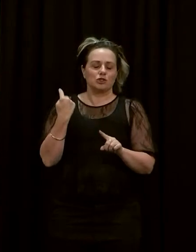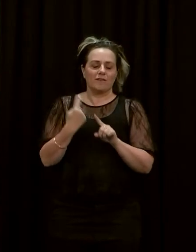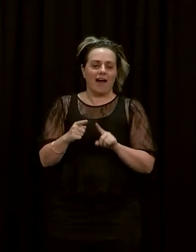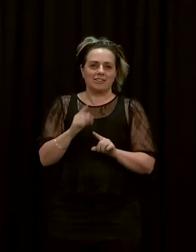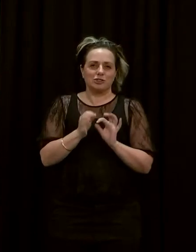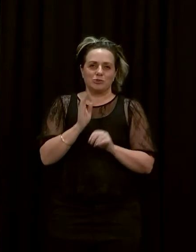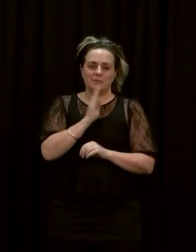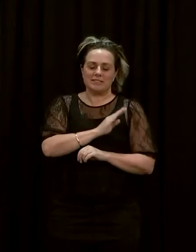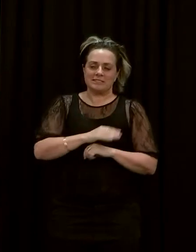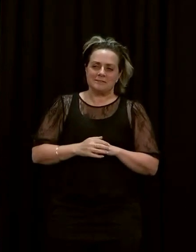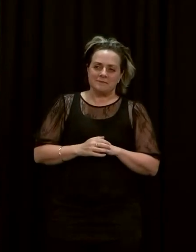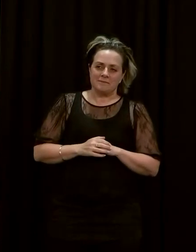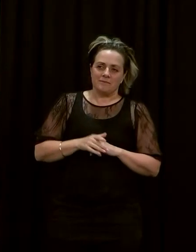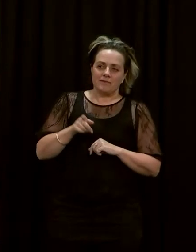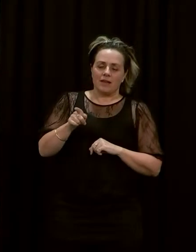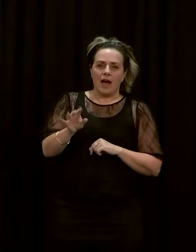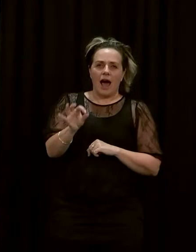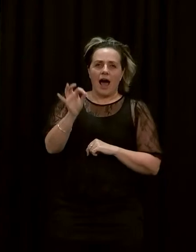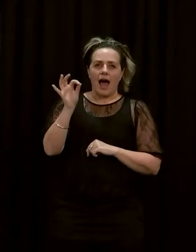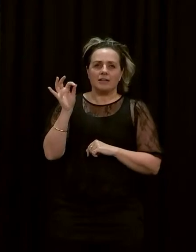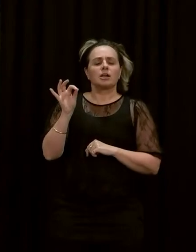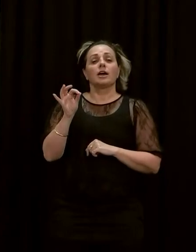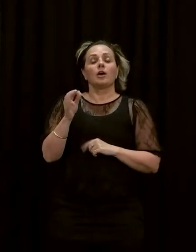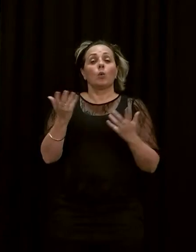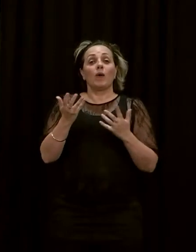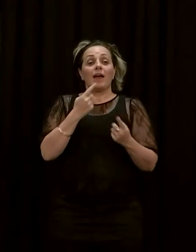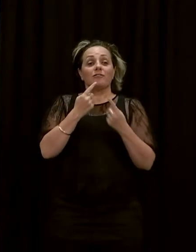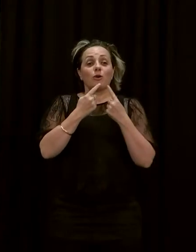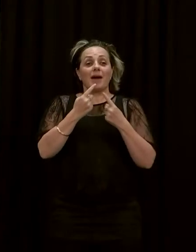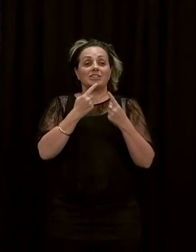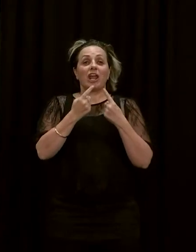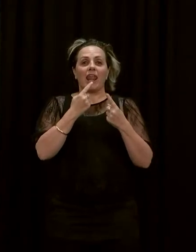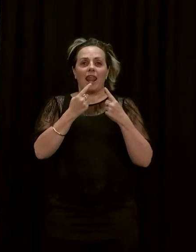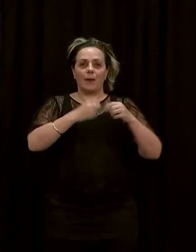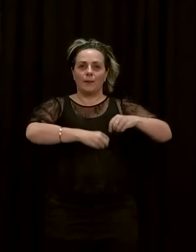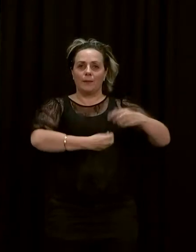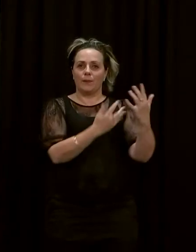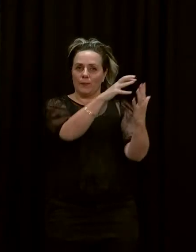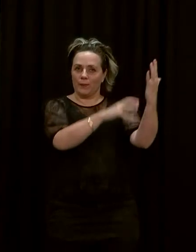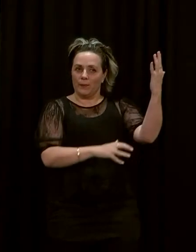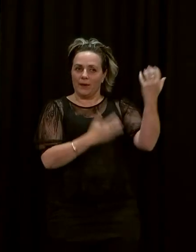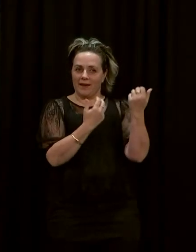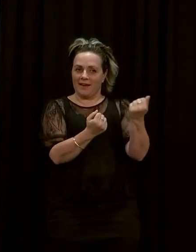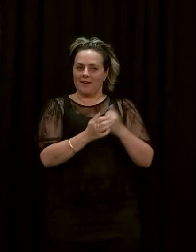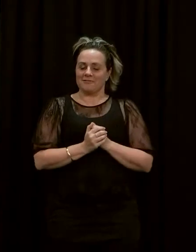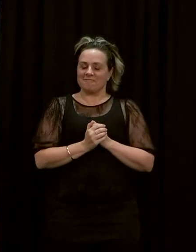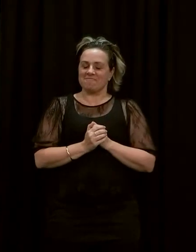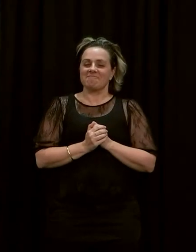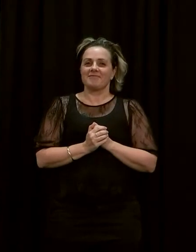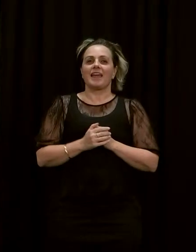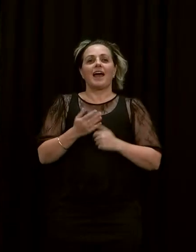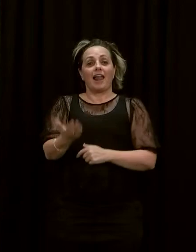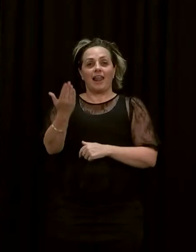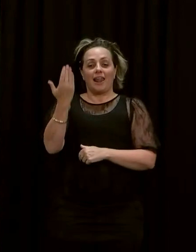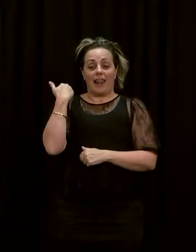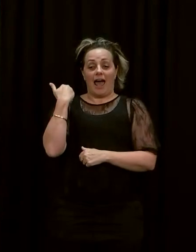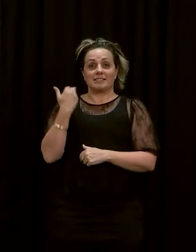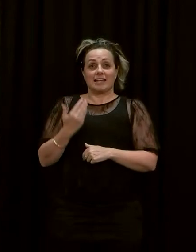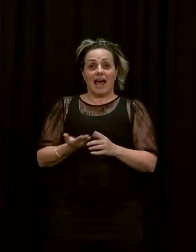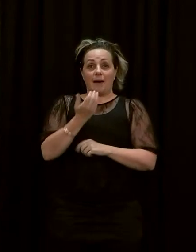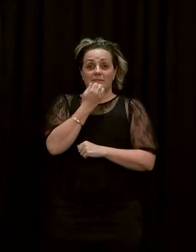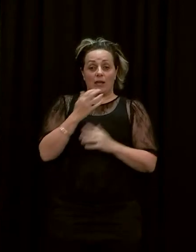94. It's all available publicly. The last update is from Wednesday for that. Yep.